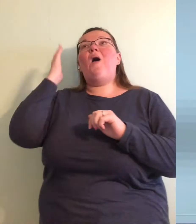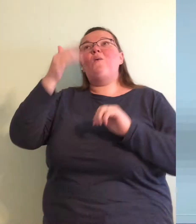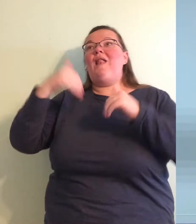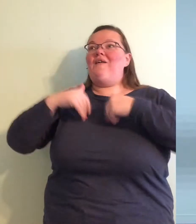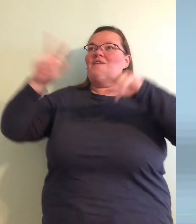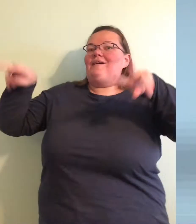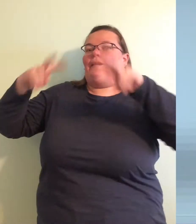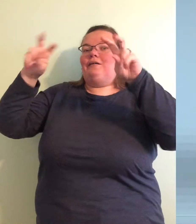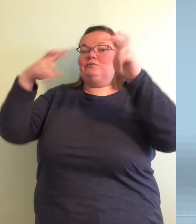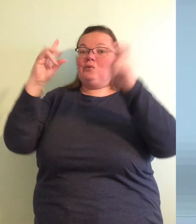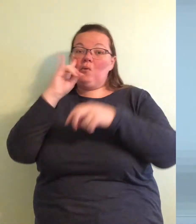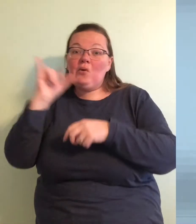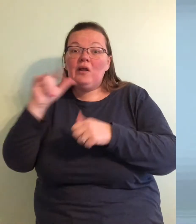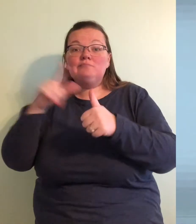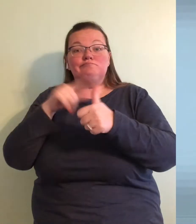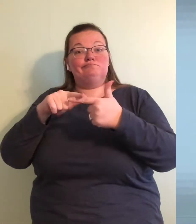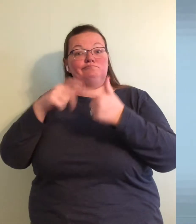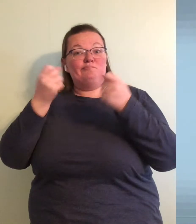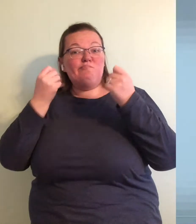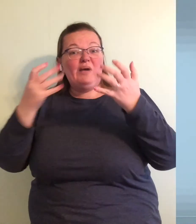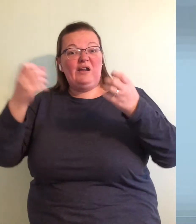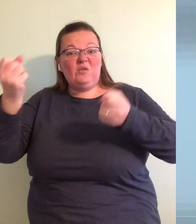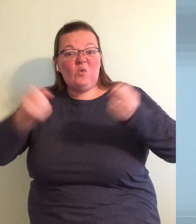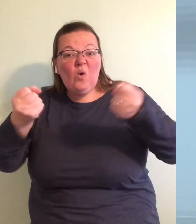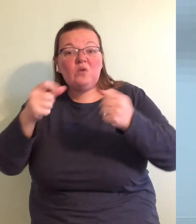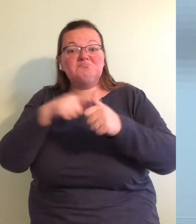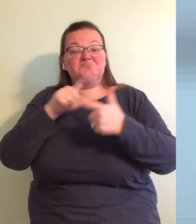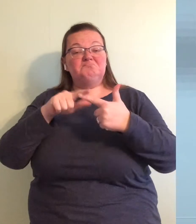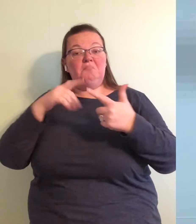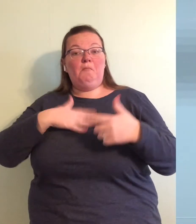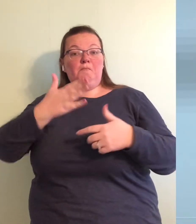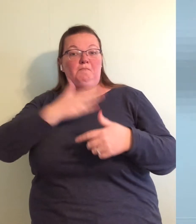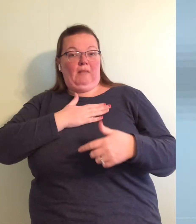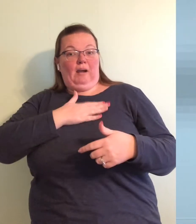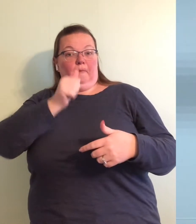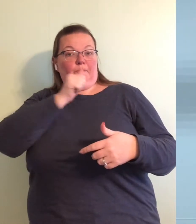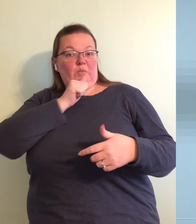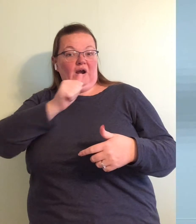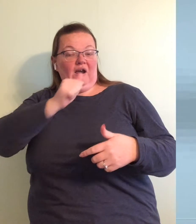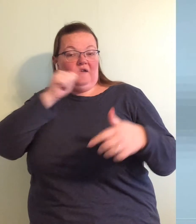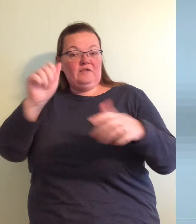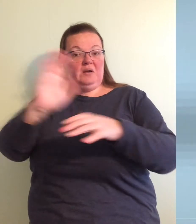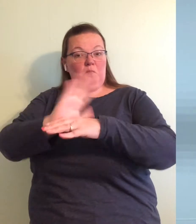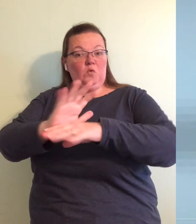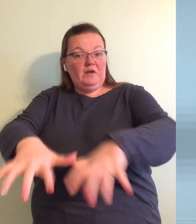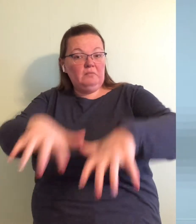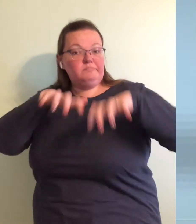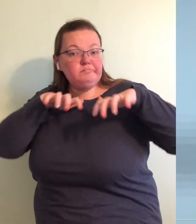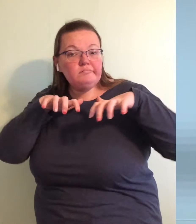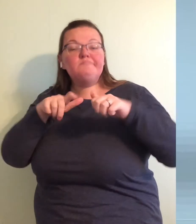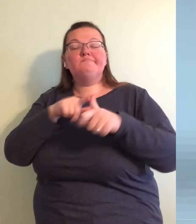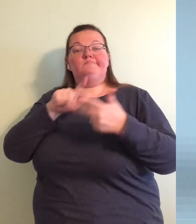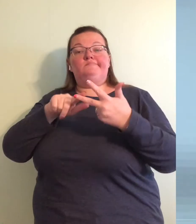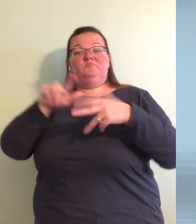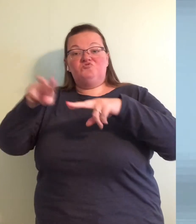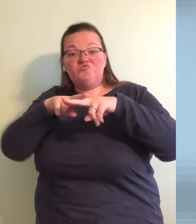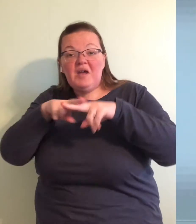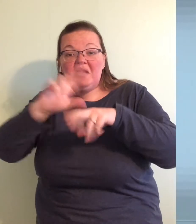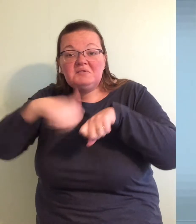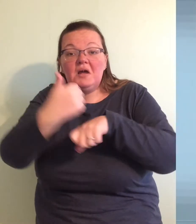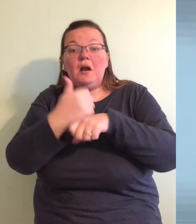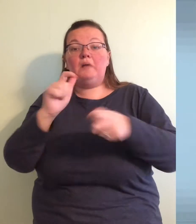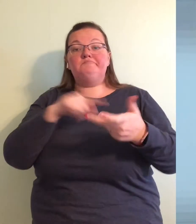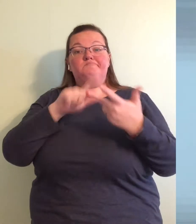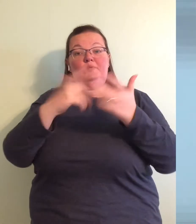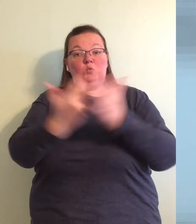he would have and how many cars, and all about his private cinema, and where the principal railways would run, and what